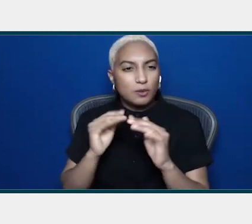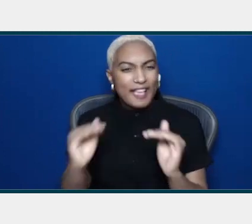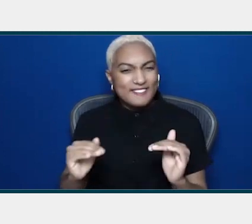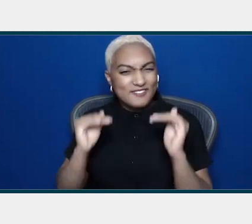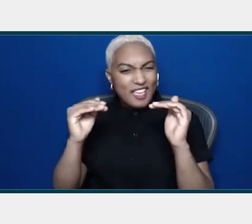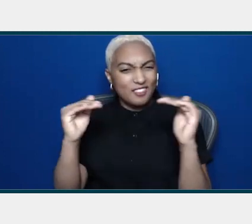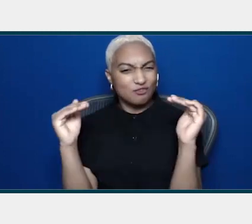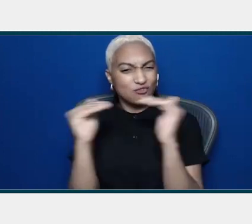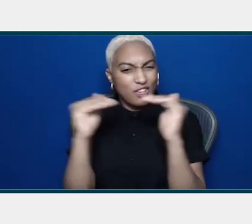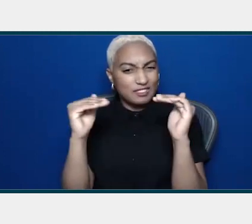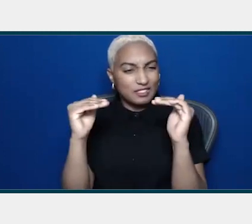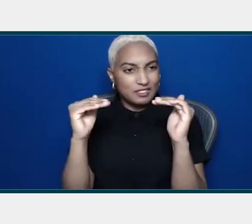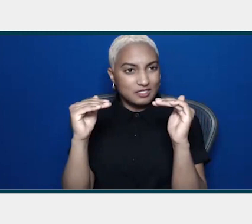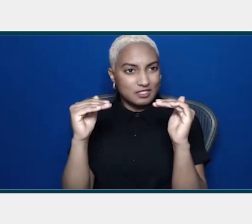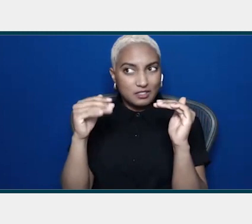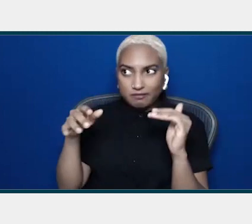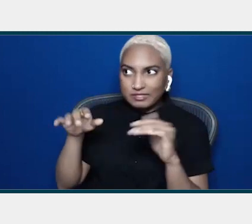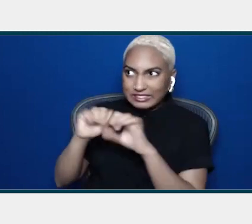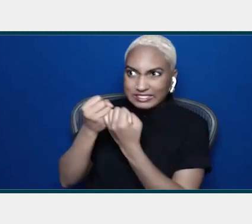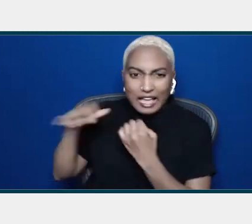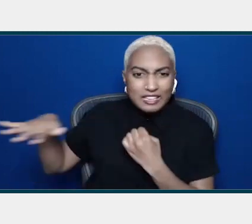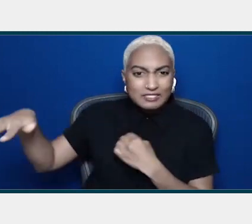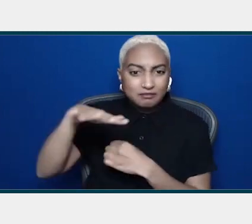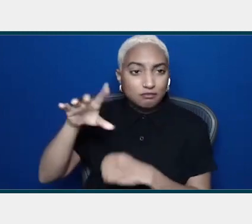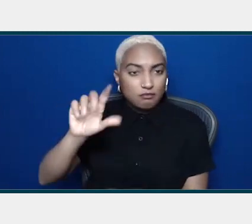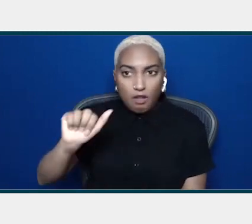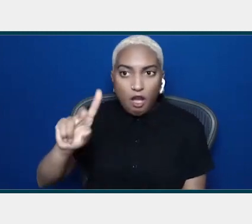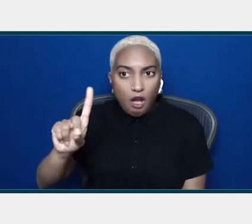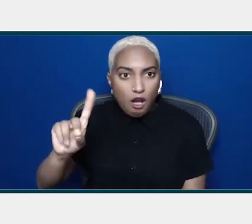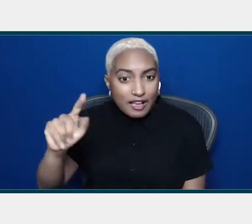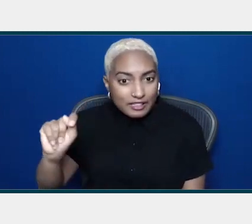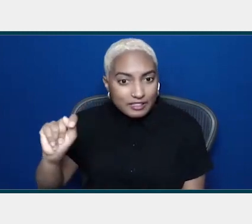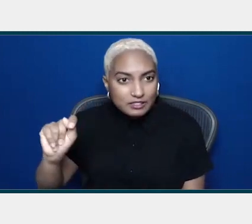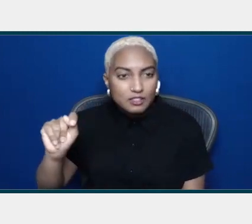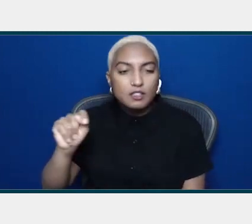within disability justice? What is the vision there?